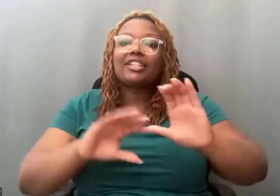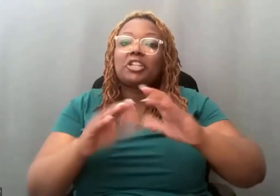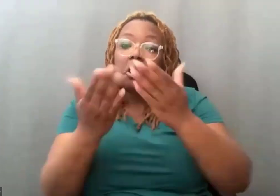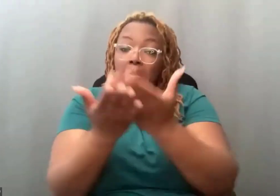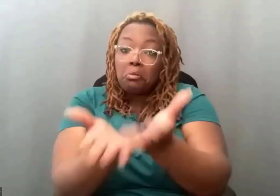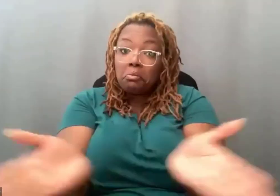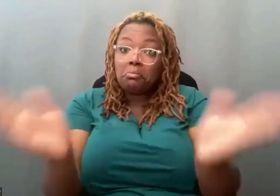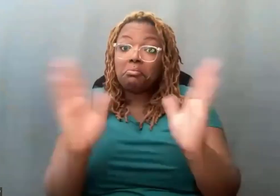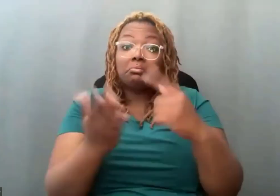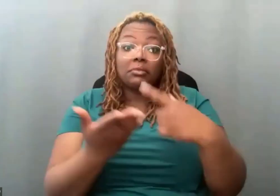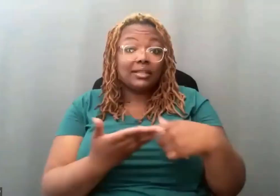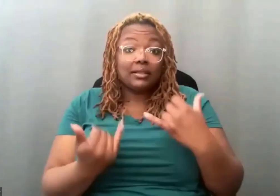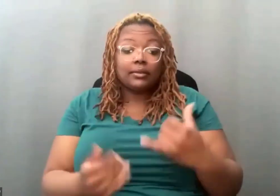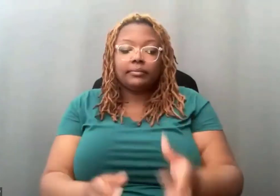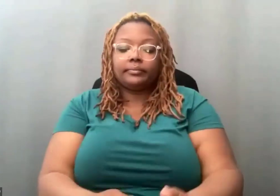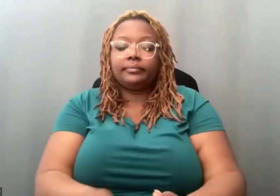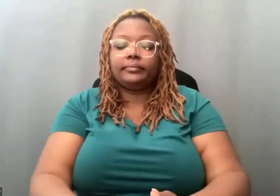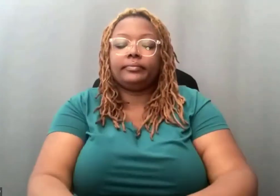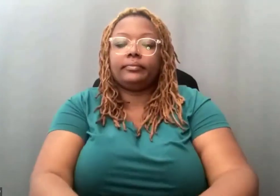up to discussion.